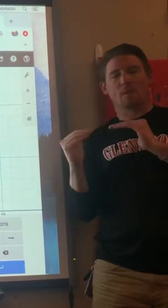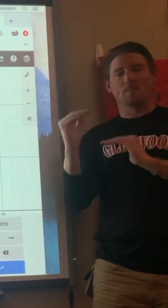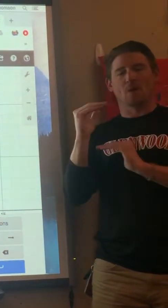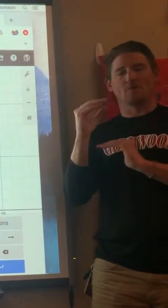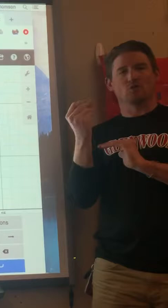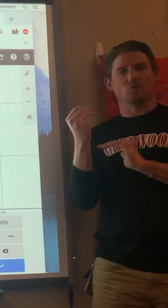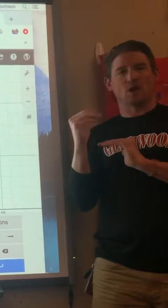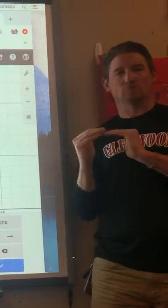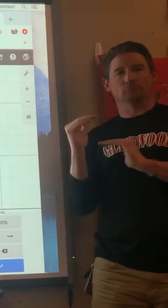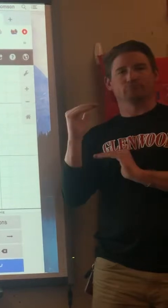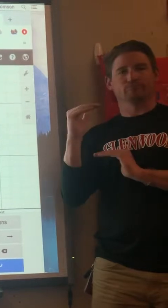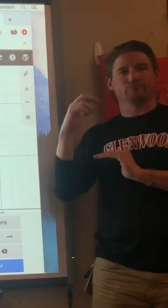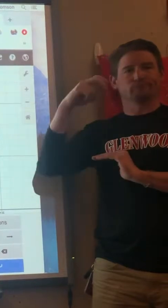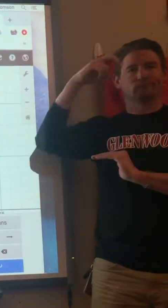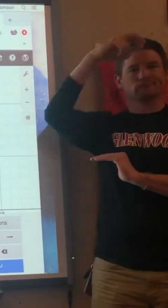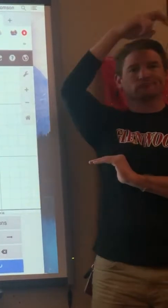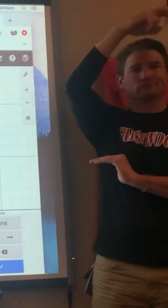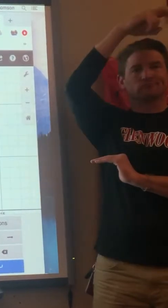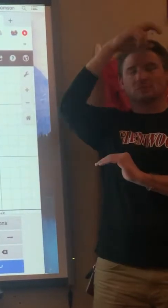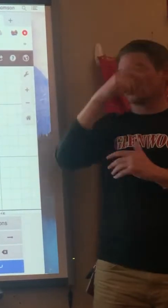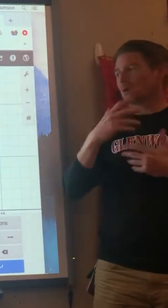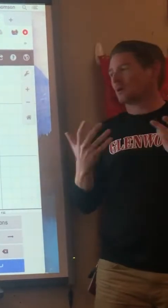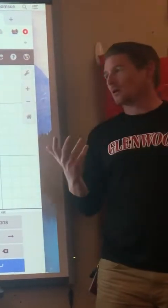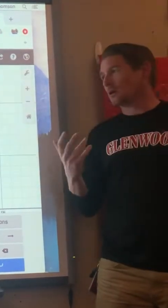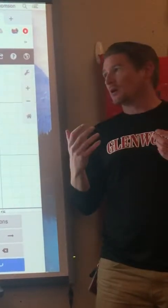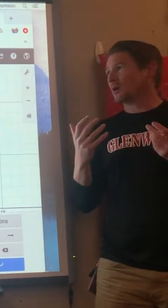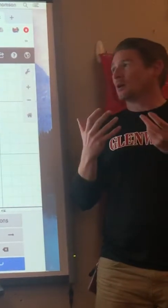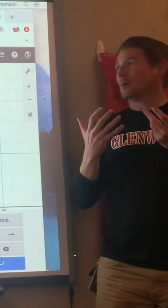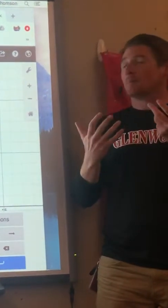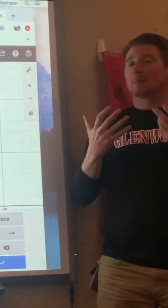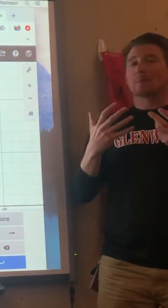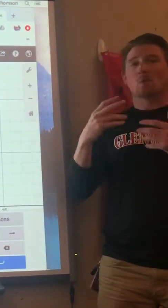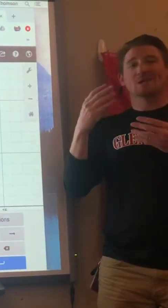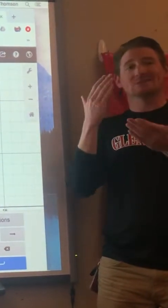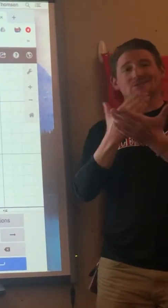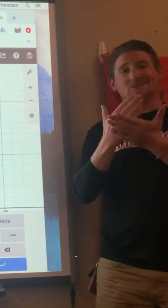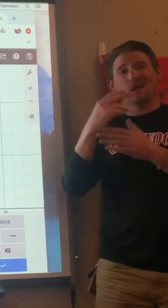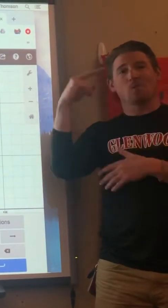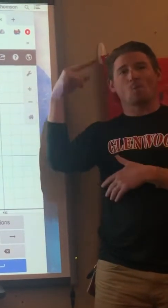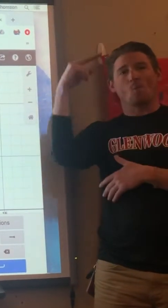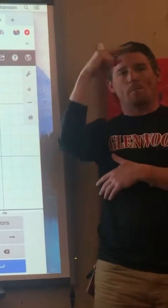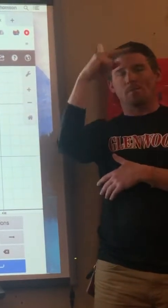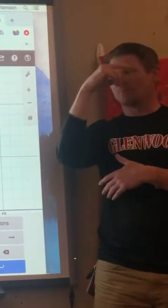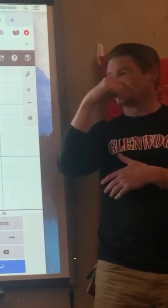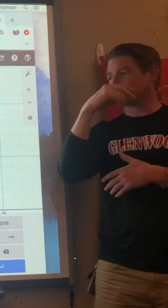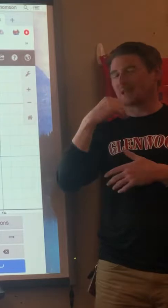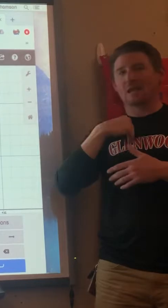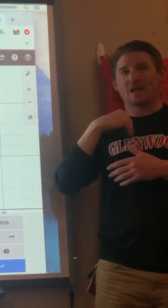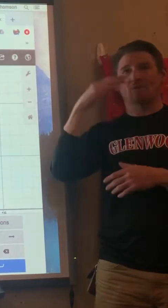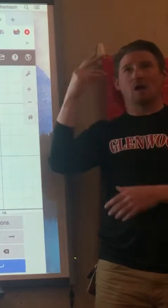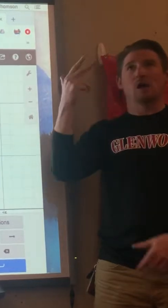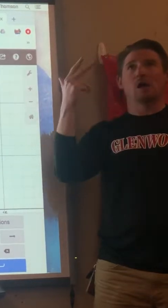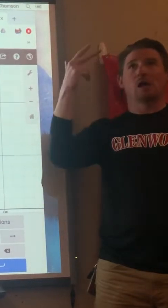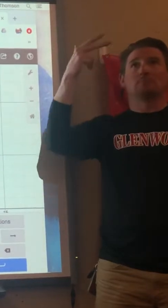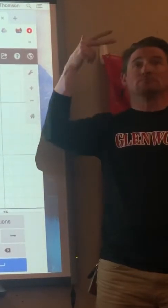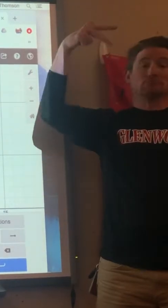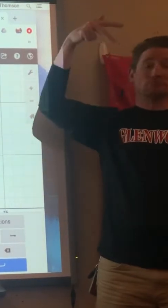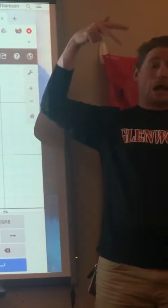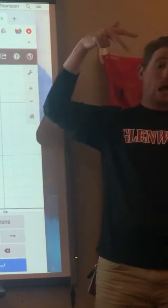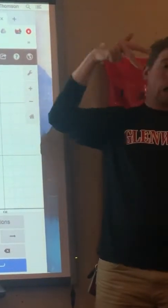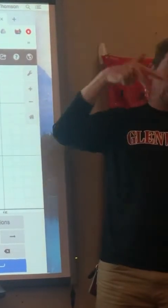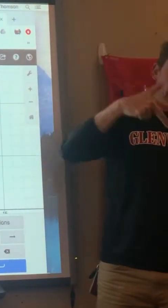that make sense? Okay? But maybe I wanna like cut that off at this point right here and have there be like a big drop in my roller